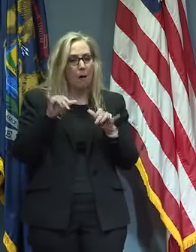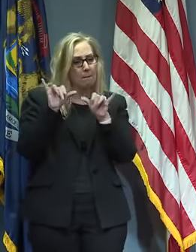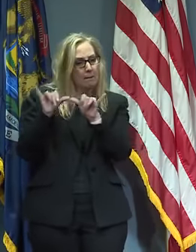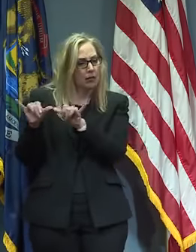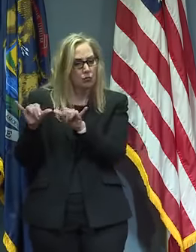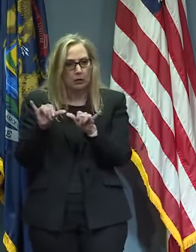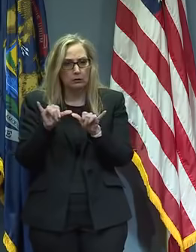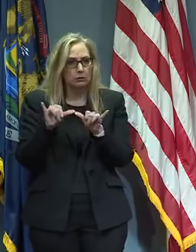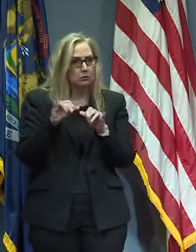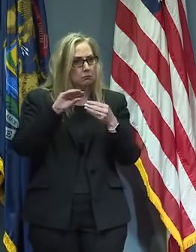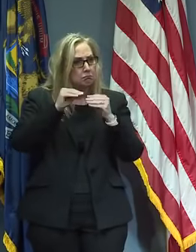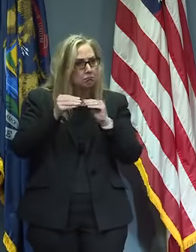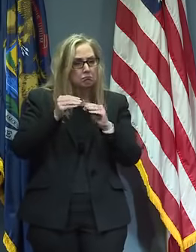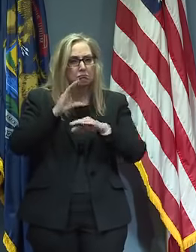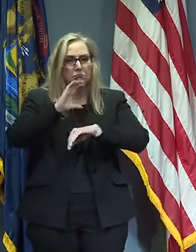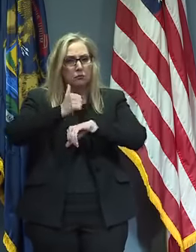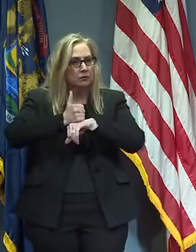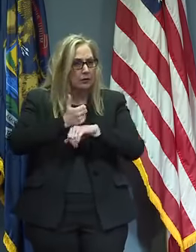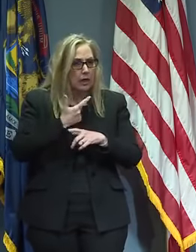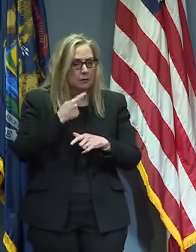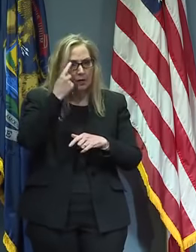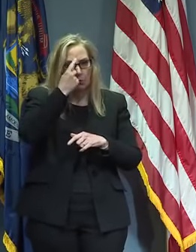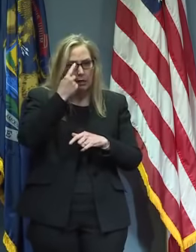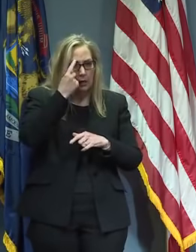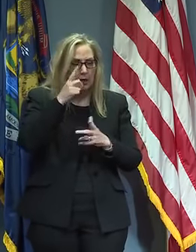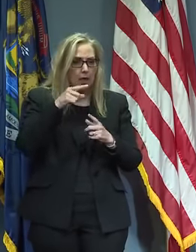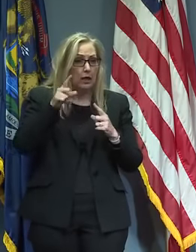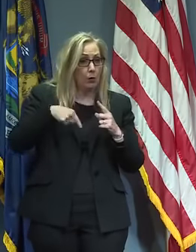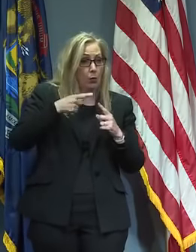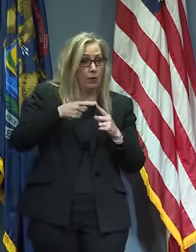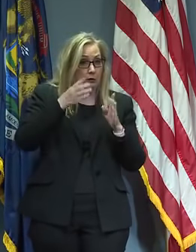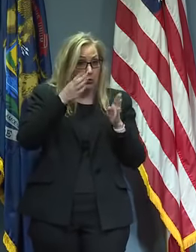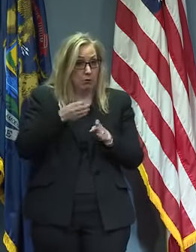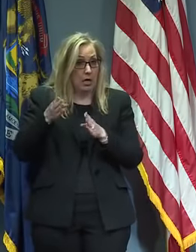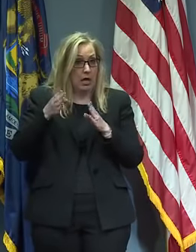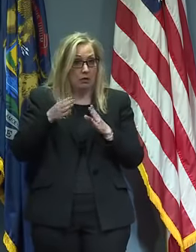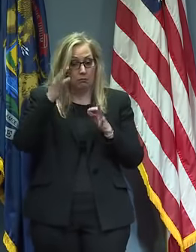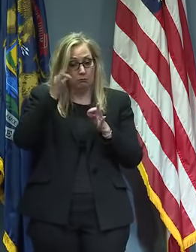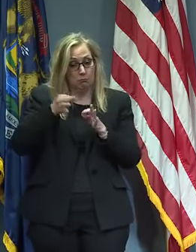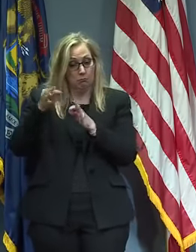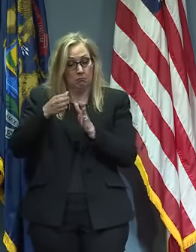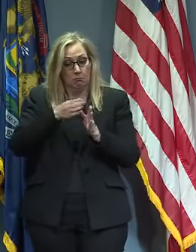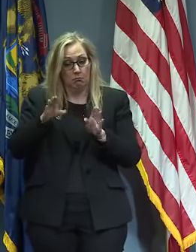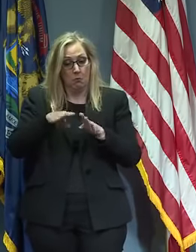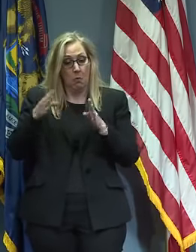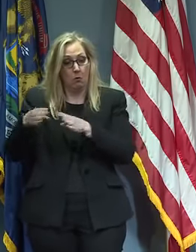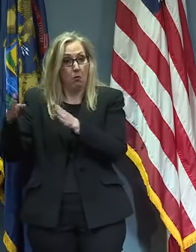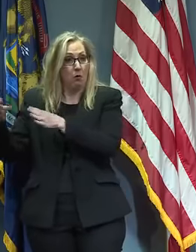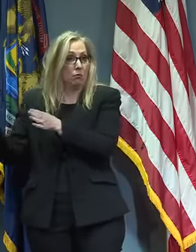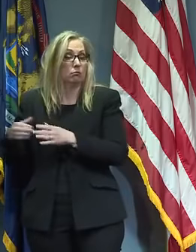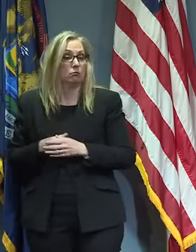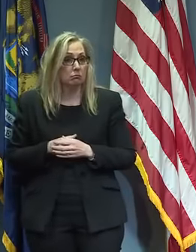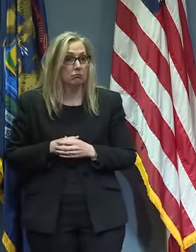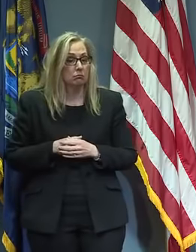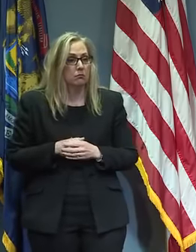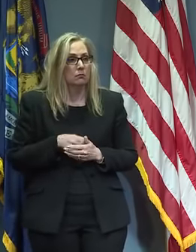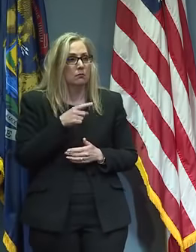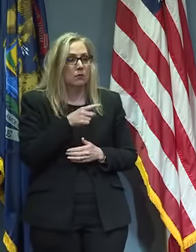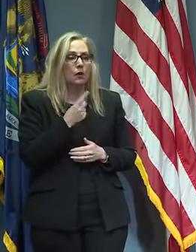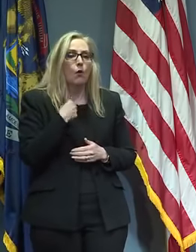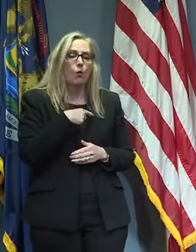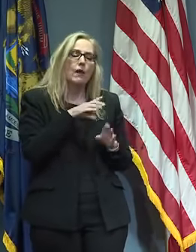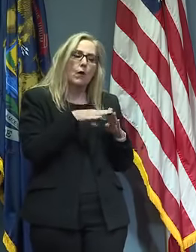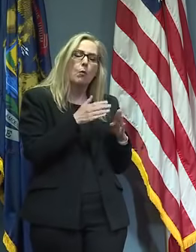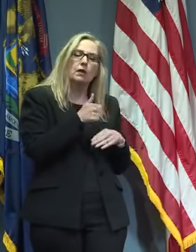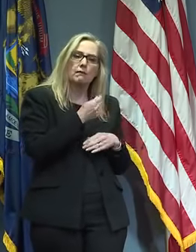underlying data that you'll be considering, but when are you going to start making these decisions? So we opened up a handful